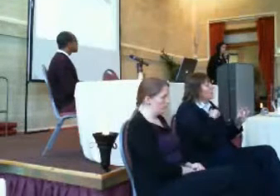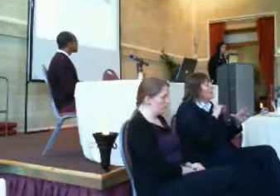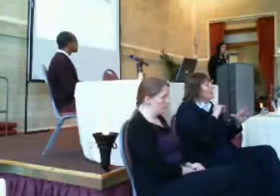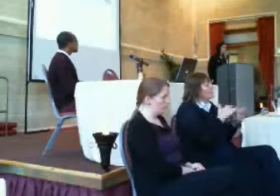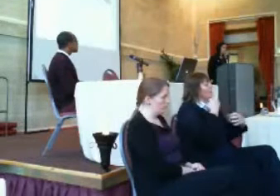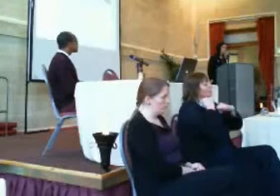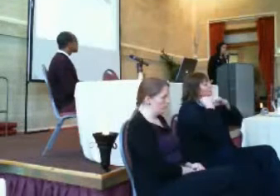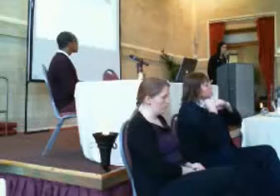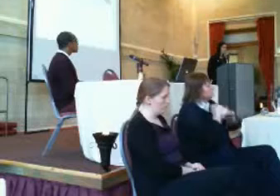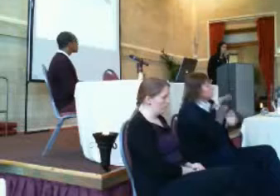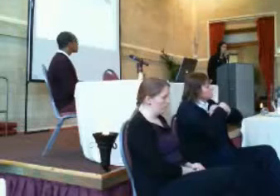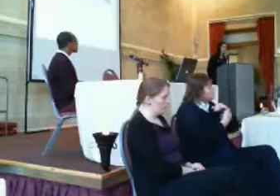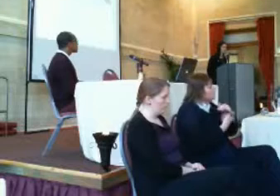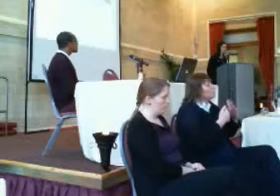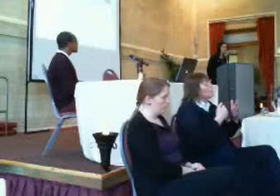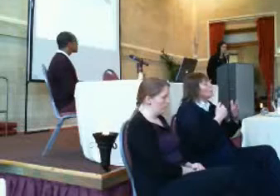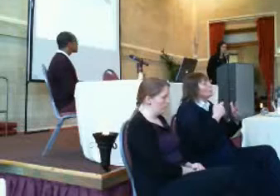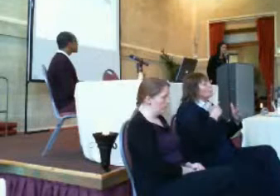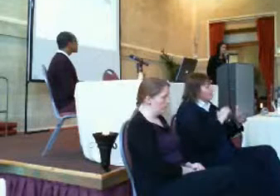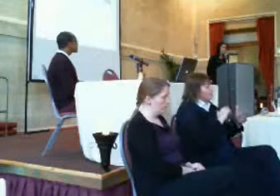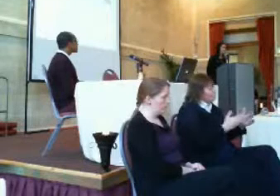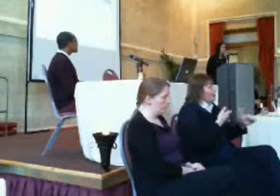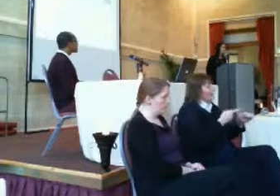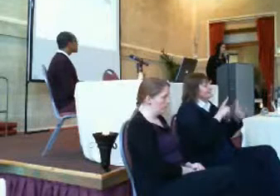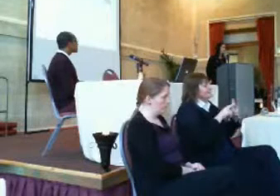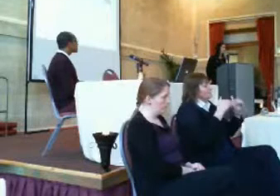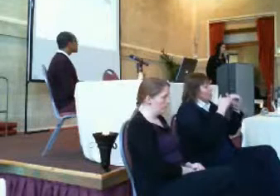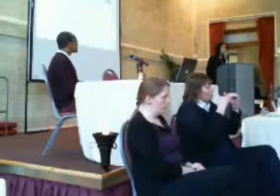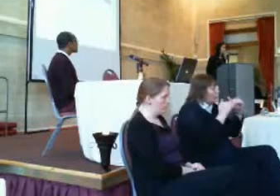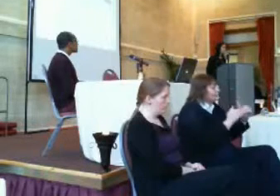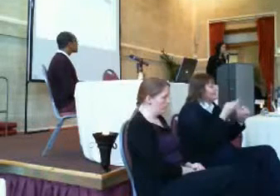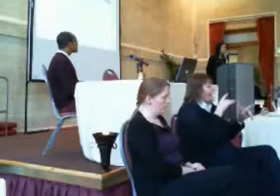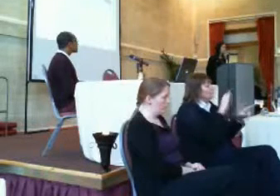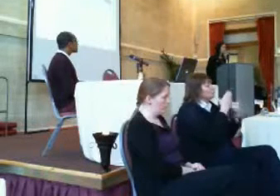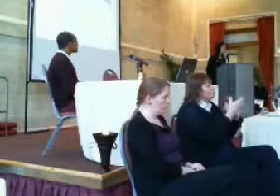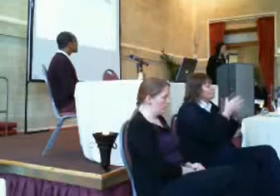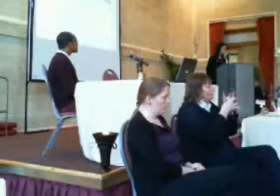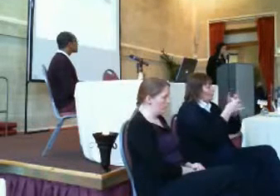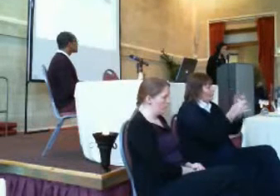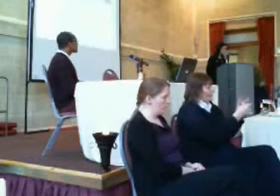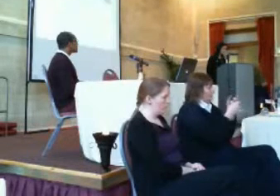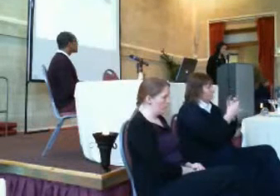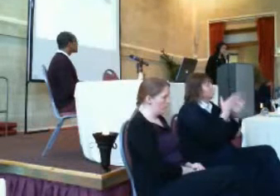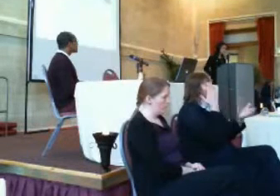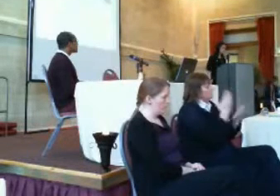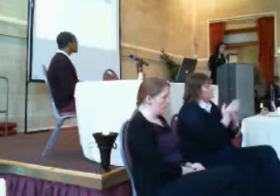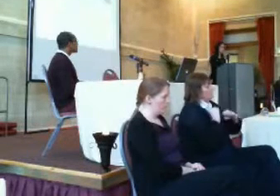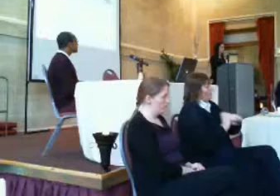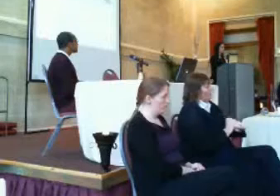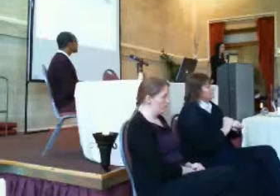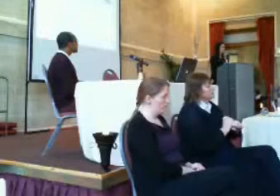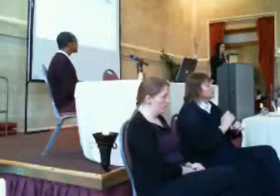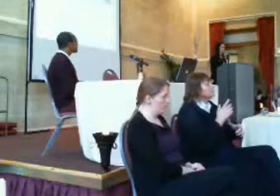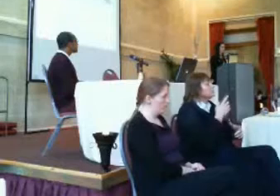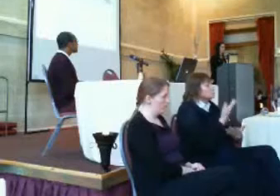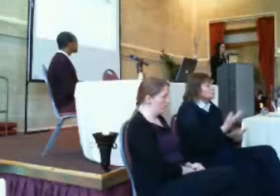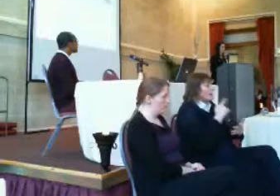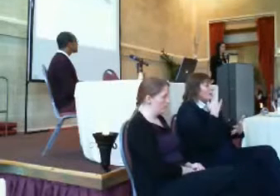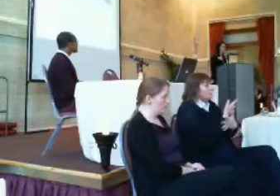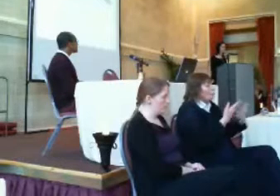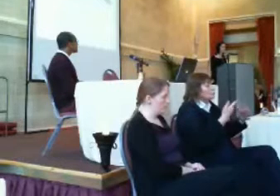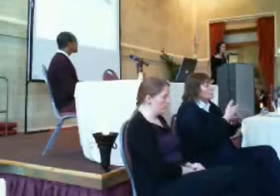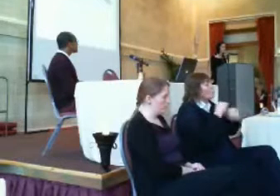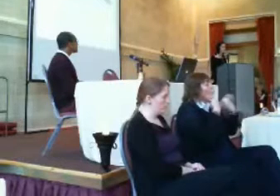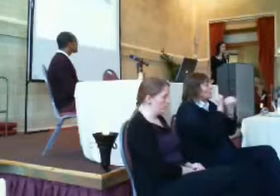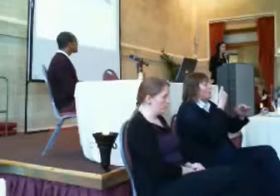equality, human rights and community cohesion. And I think you've got a really well-structured day with lots of workshops where